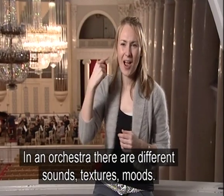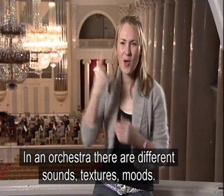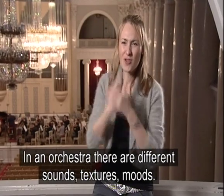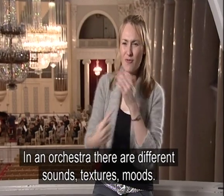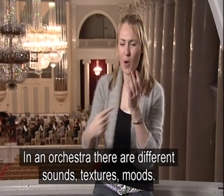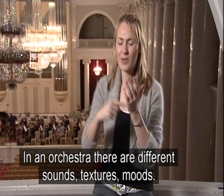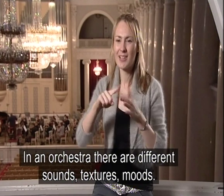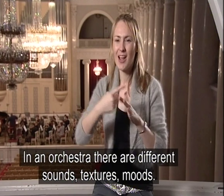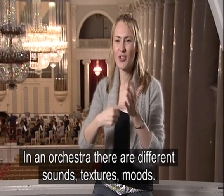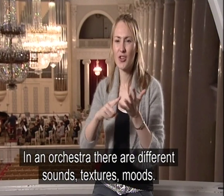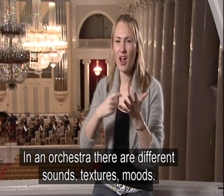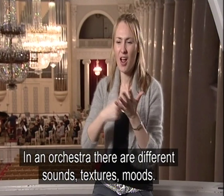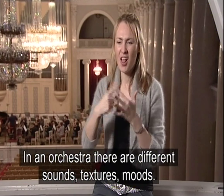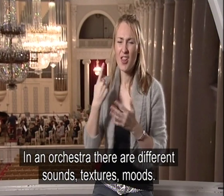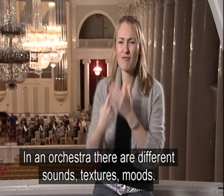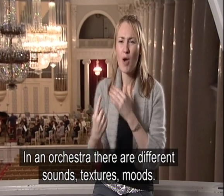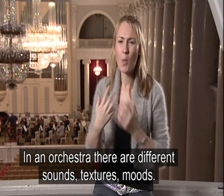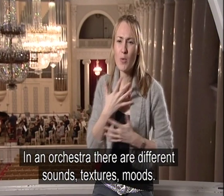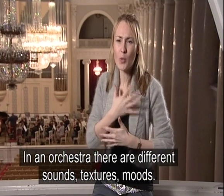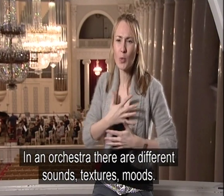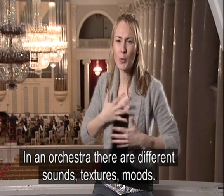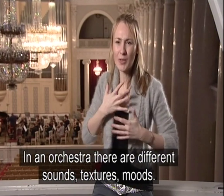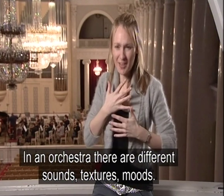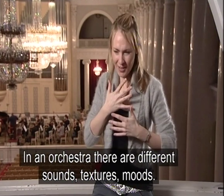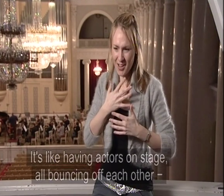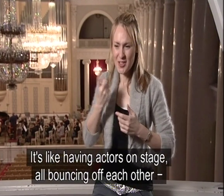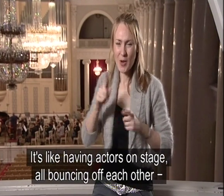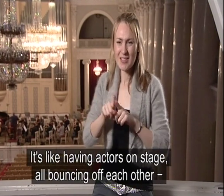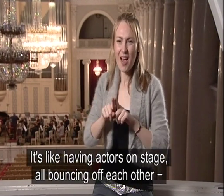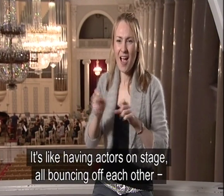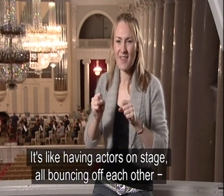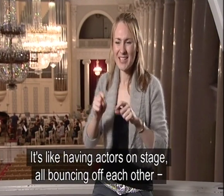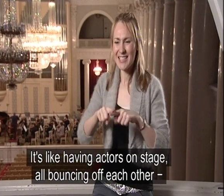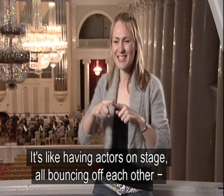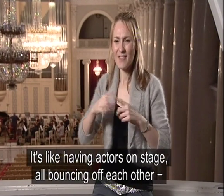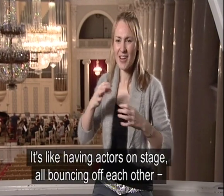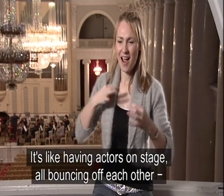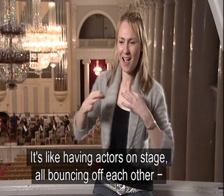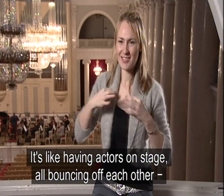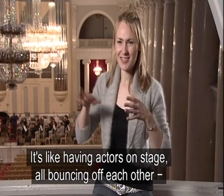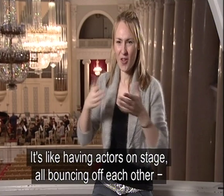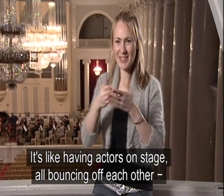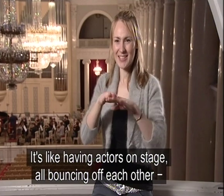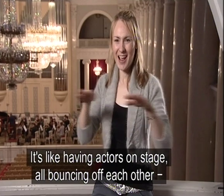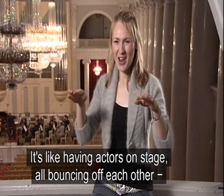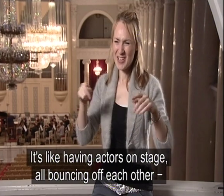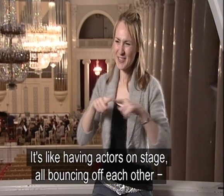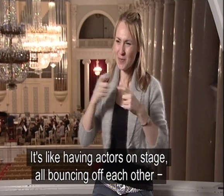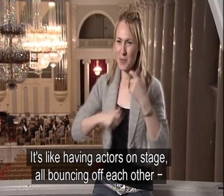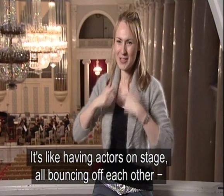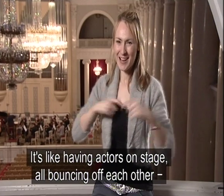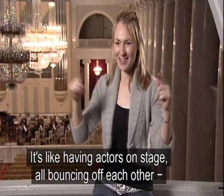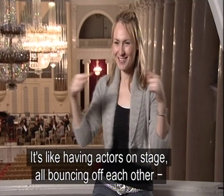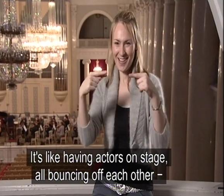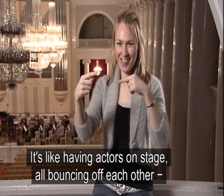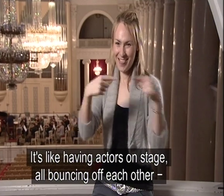In an orchestra, there are different styles, textures, moves. It's like having actors on stage all bouncing